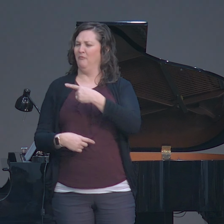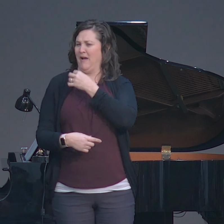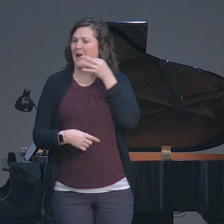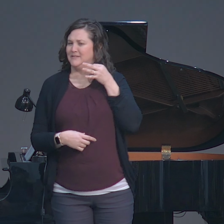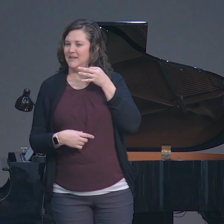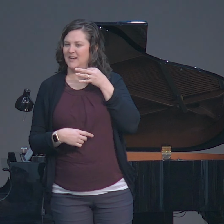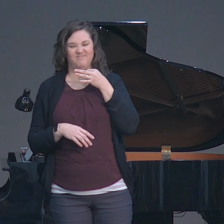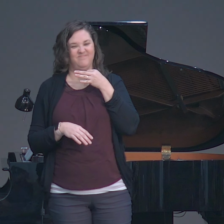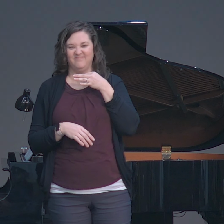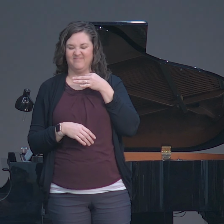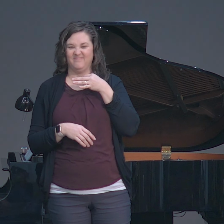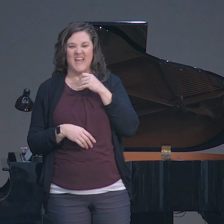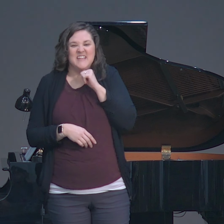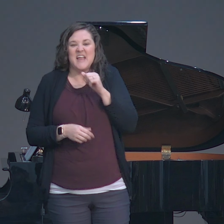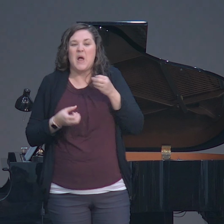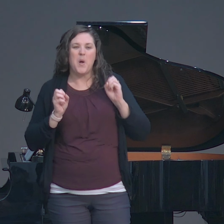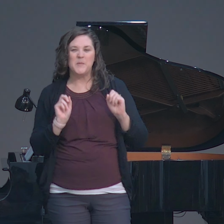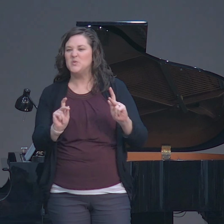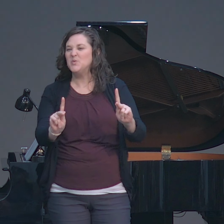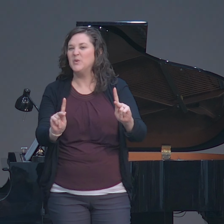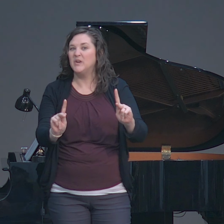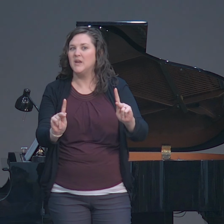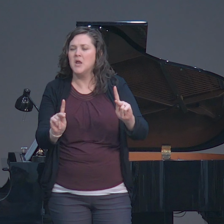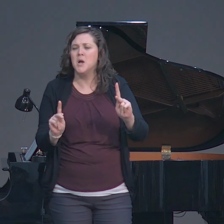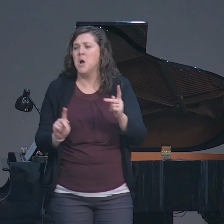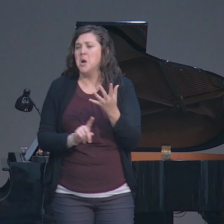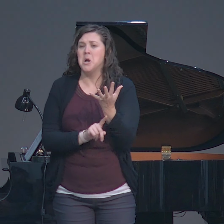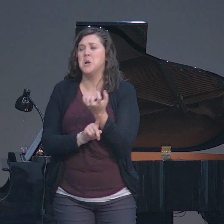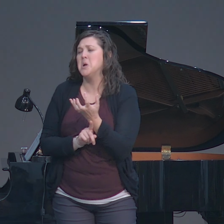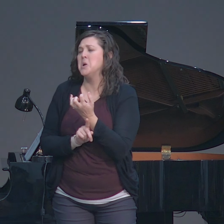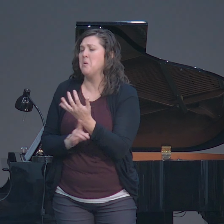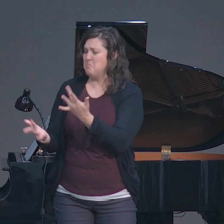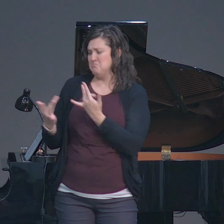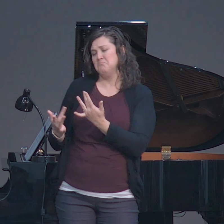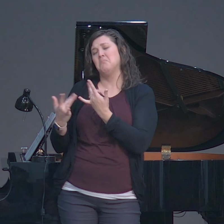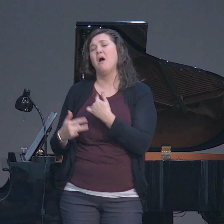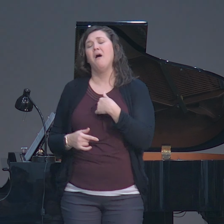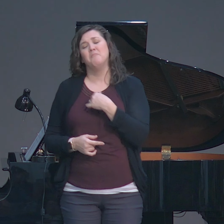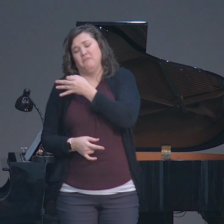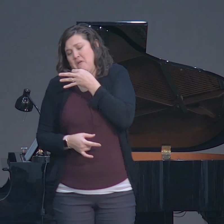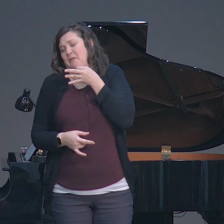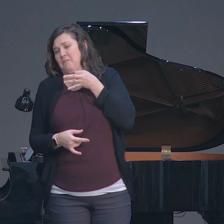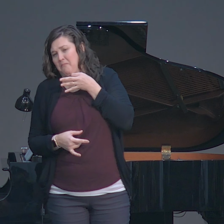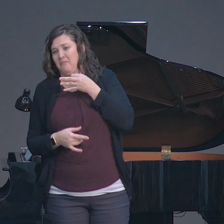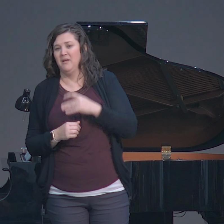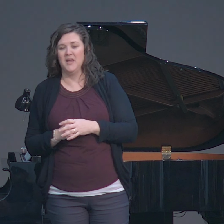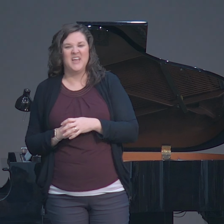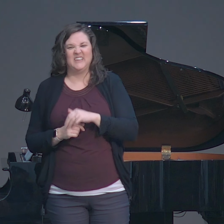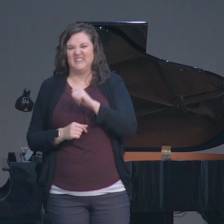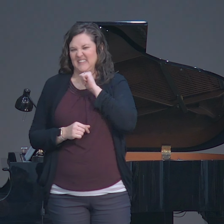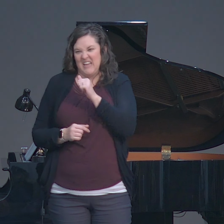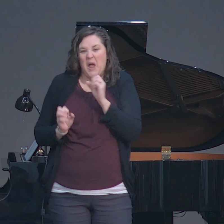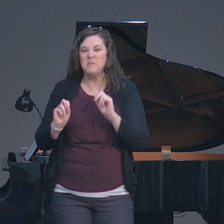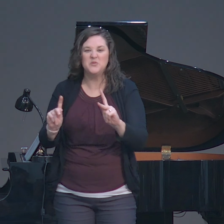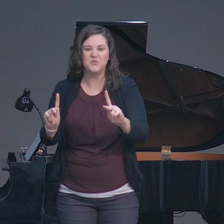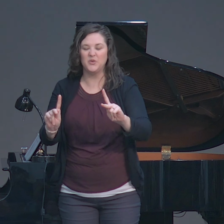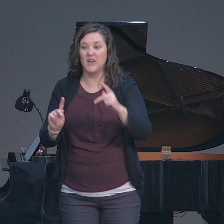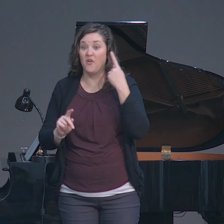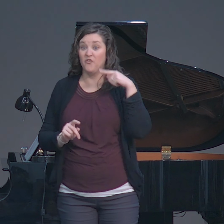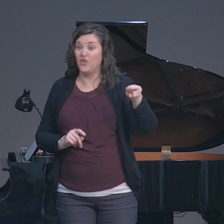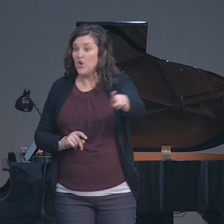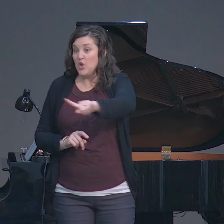It's not an opportunity to plead for pity, or it's not an opportunity for